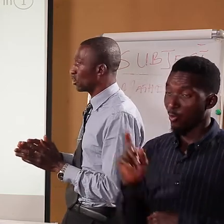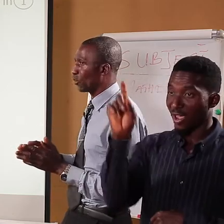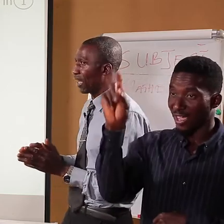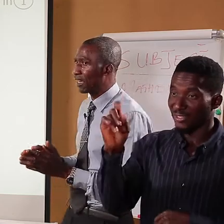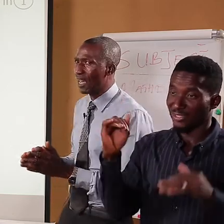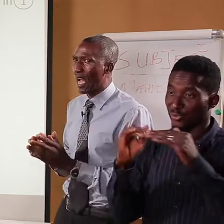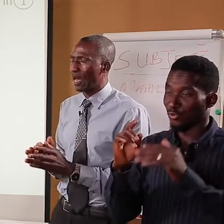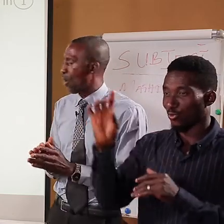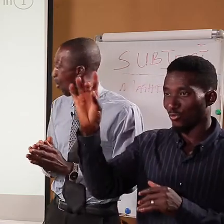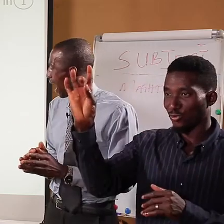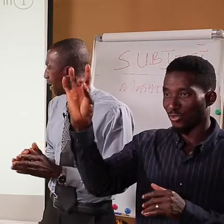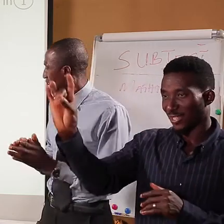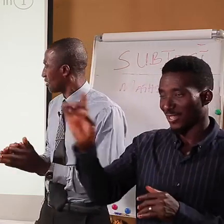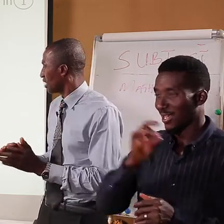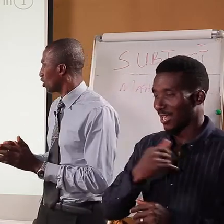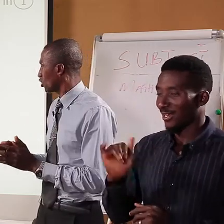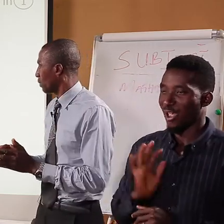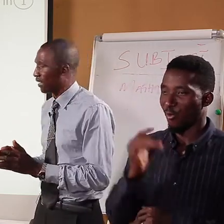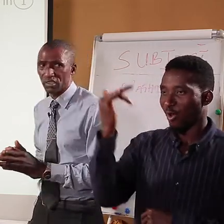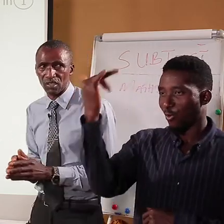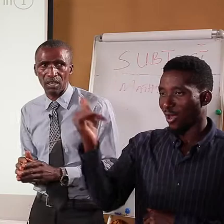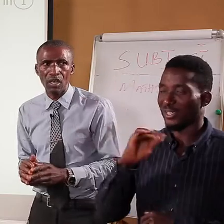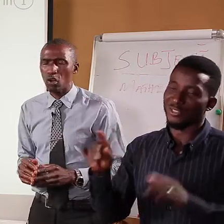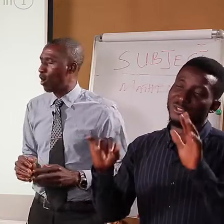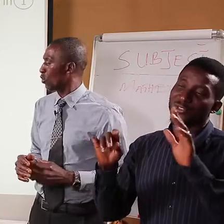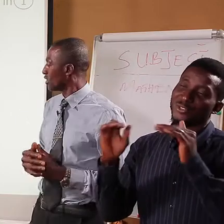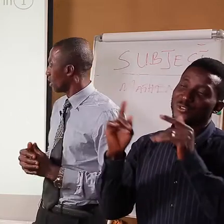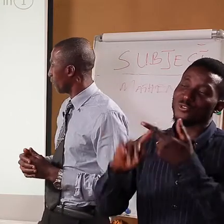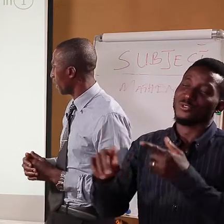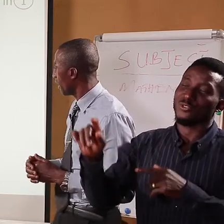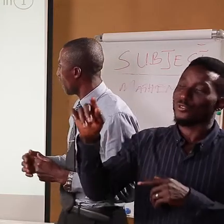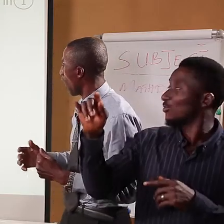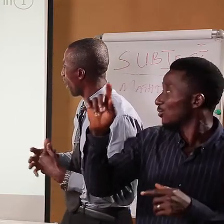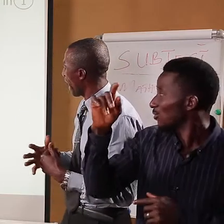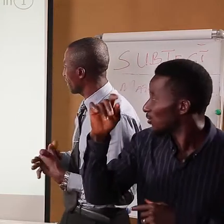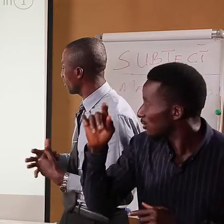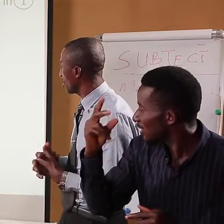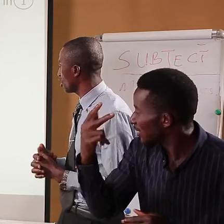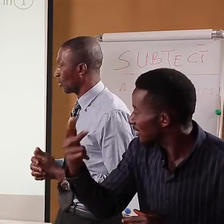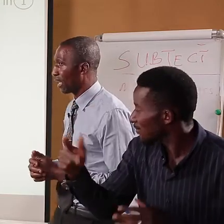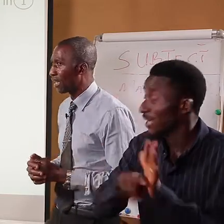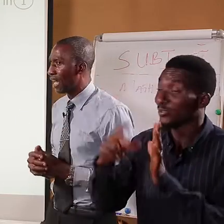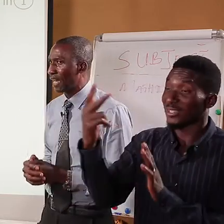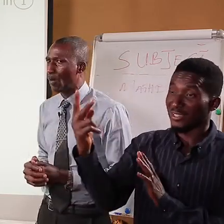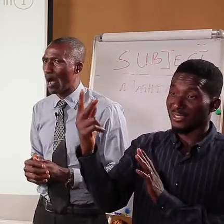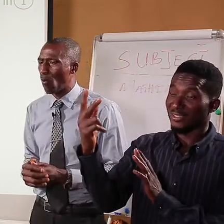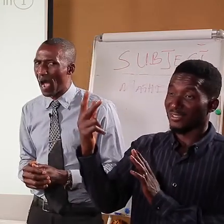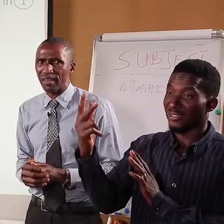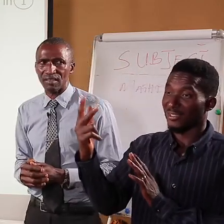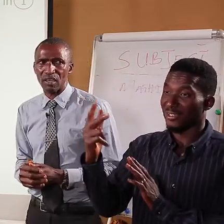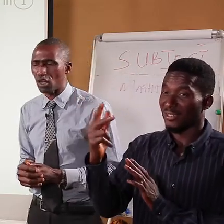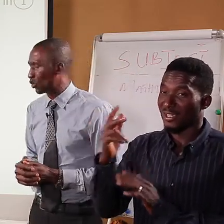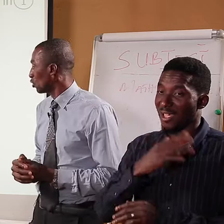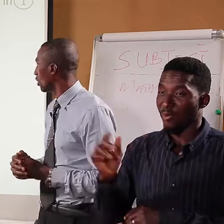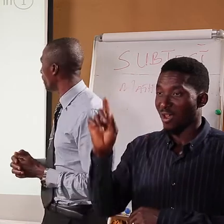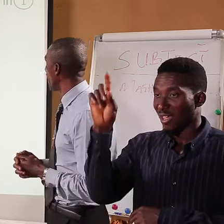is equals to 8, and our y is equals to minus 3. Conclusively, our x is equals to 8, and our y